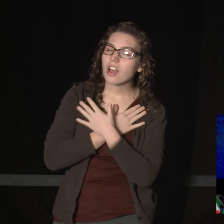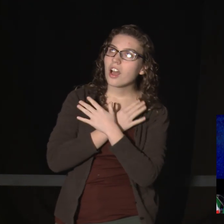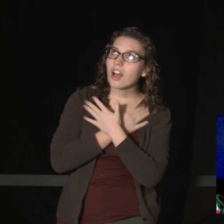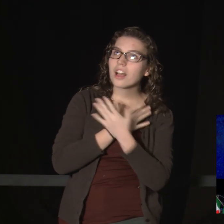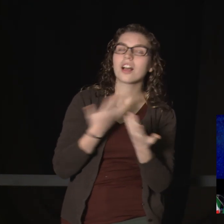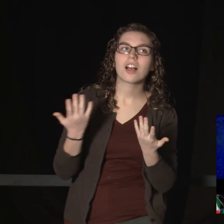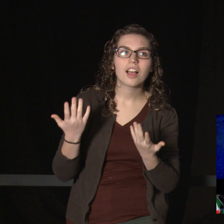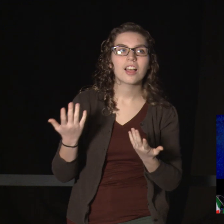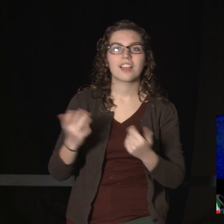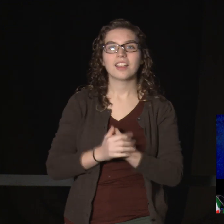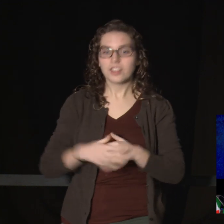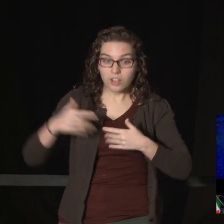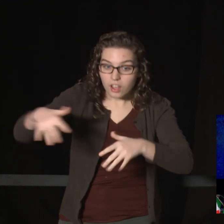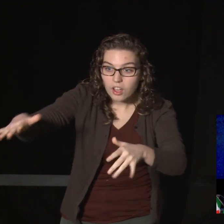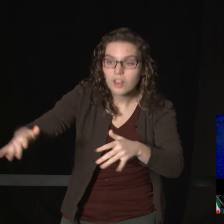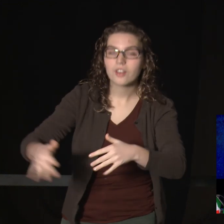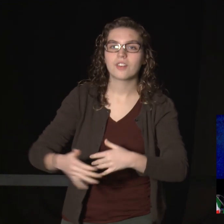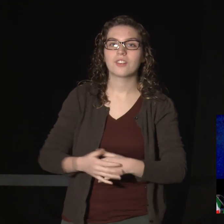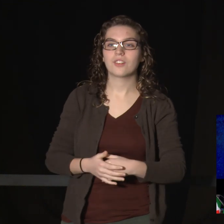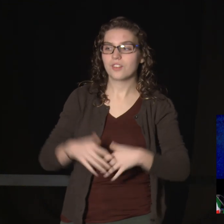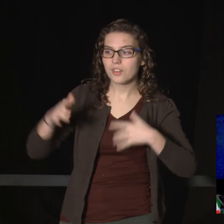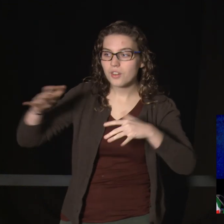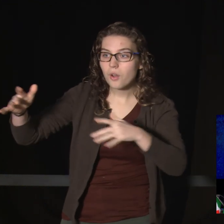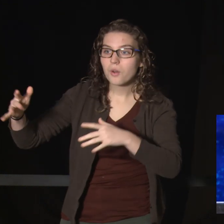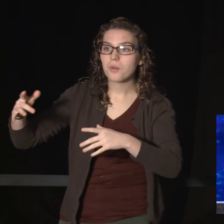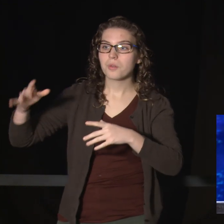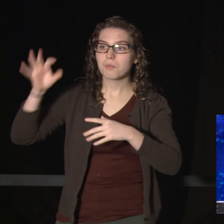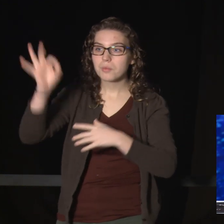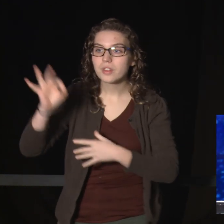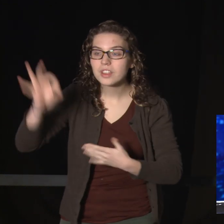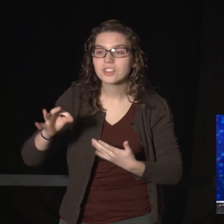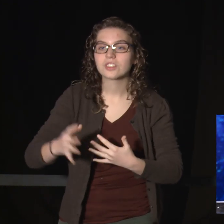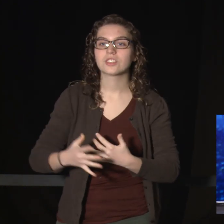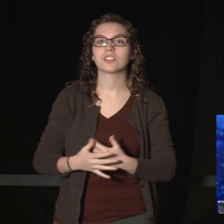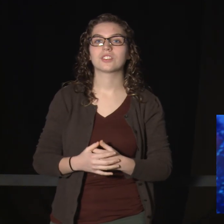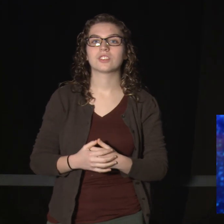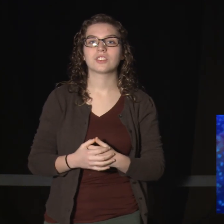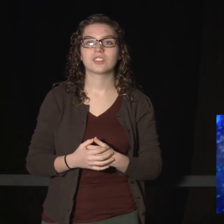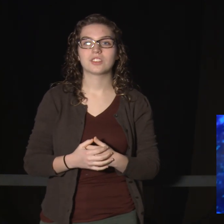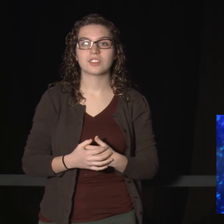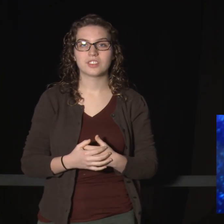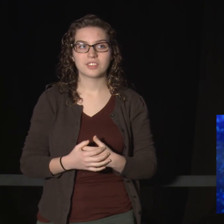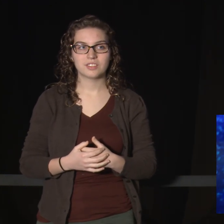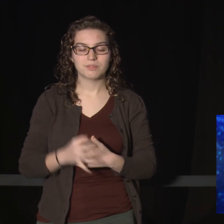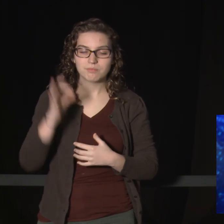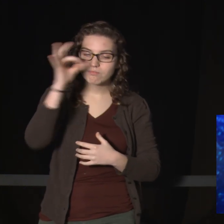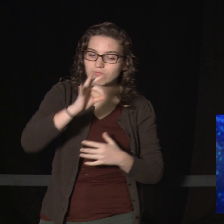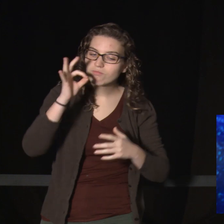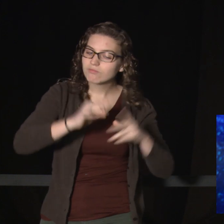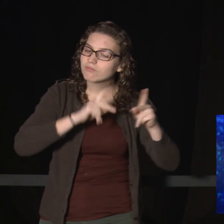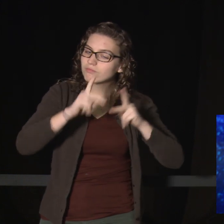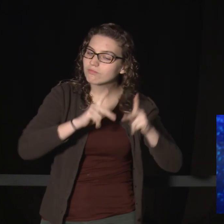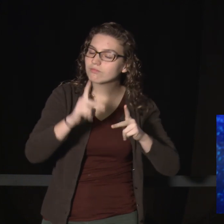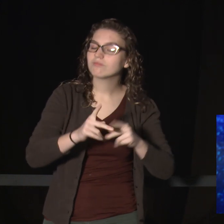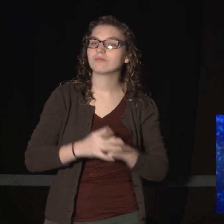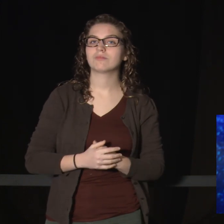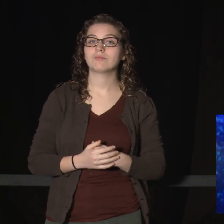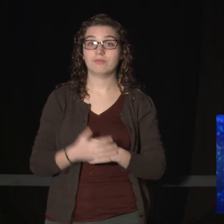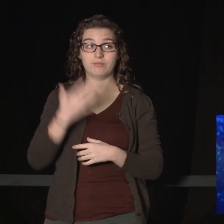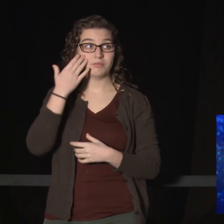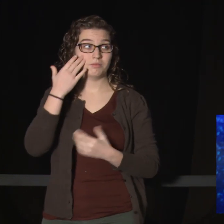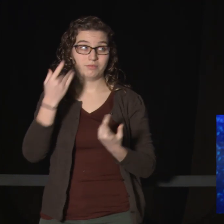no. Go. Go preach. Go stand in the temple and speak to the people. Well, you know what